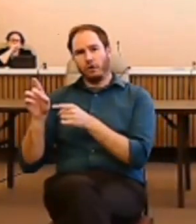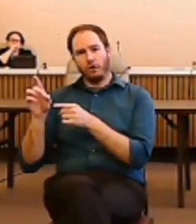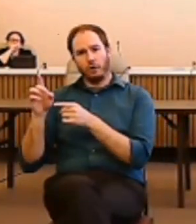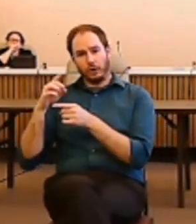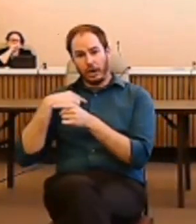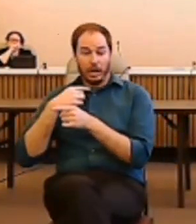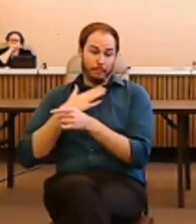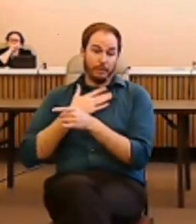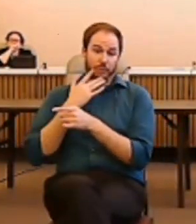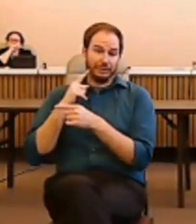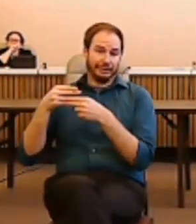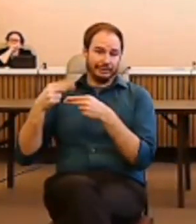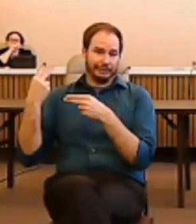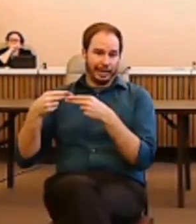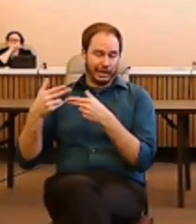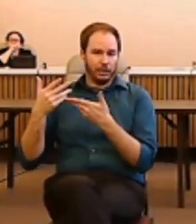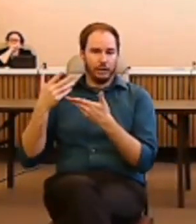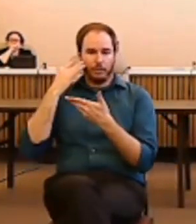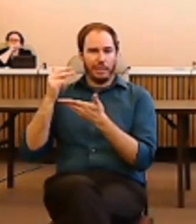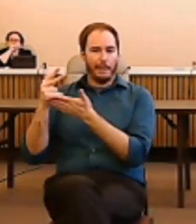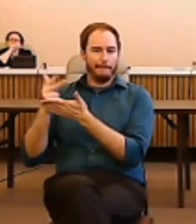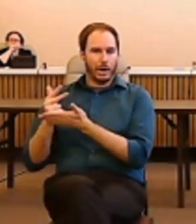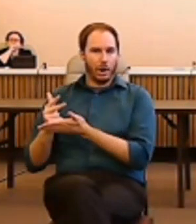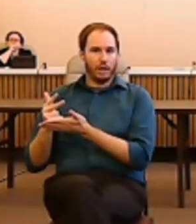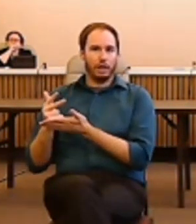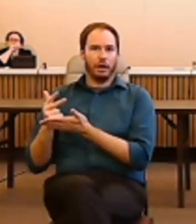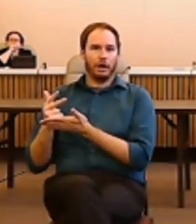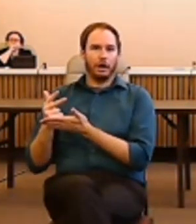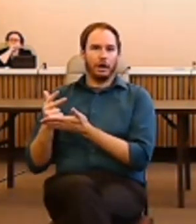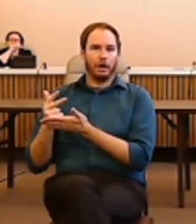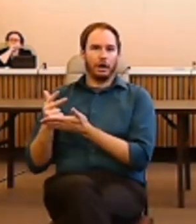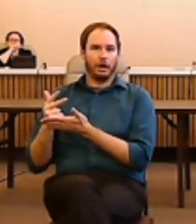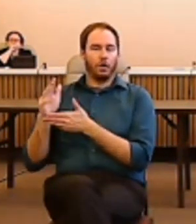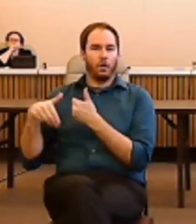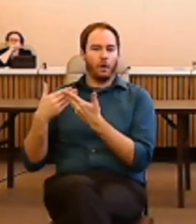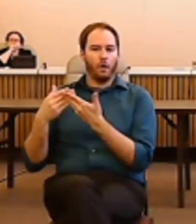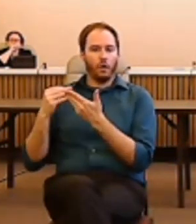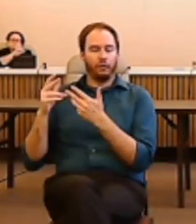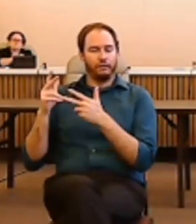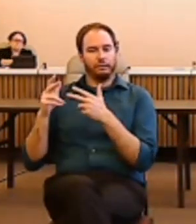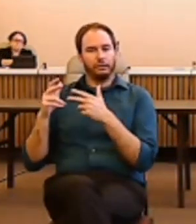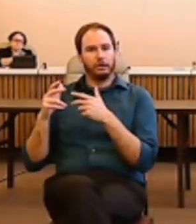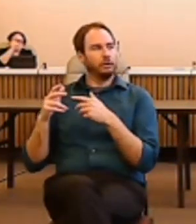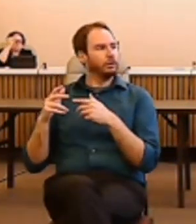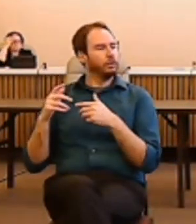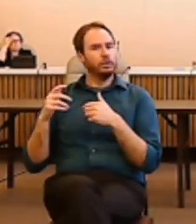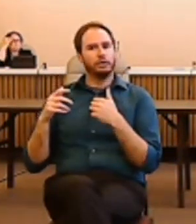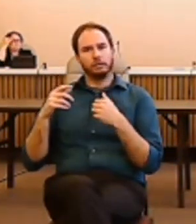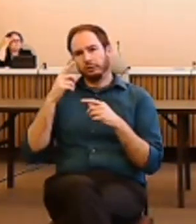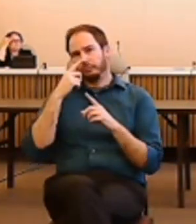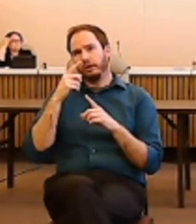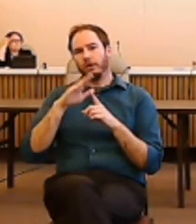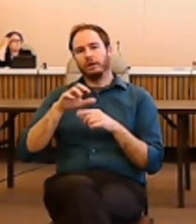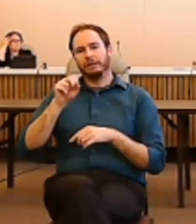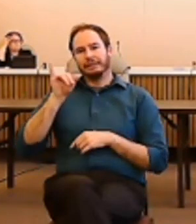gated due to that parking lot. As all those vehicles. Which parking lot? If you go to the